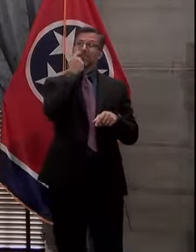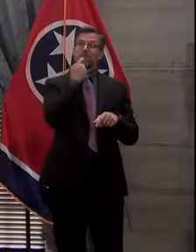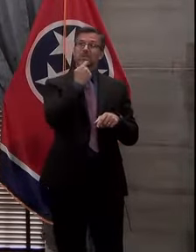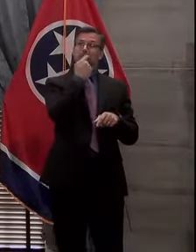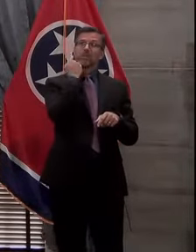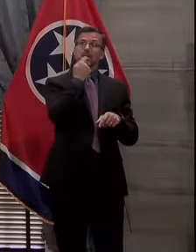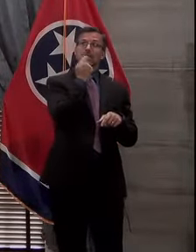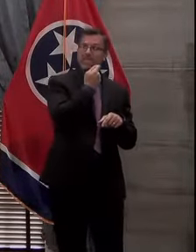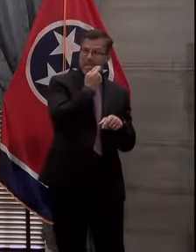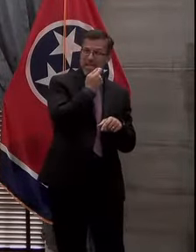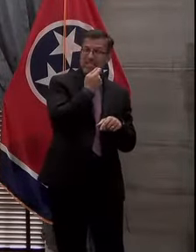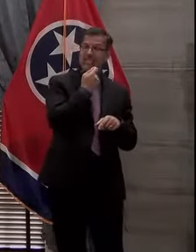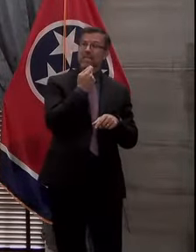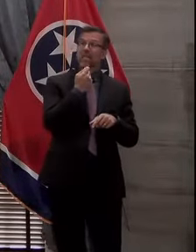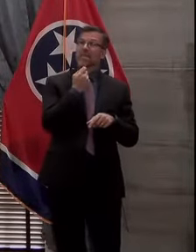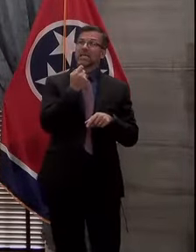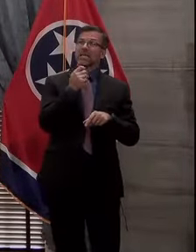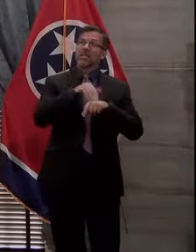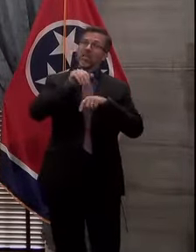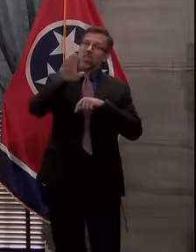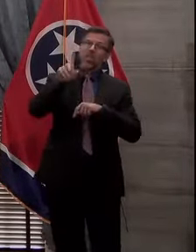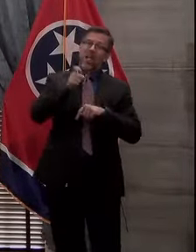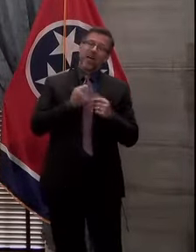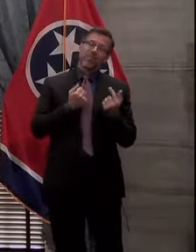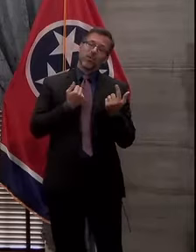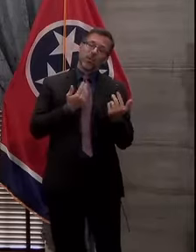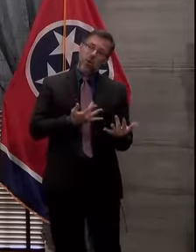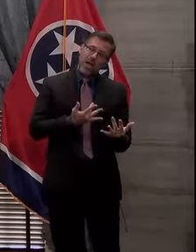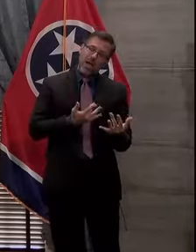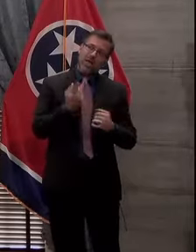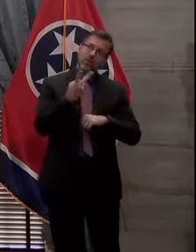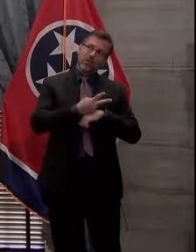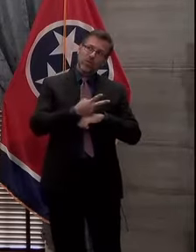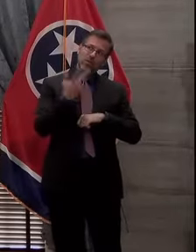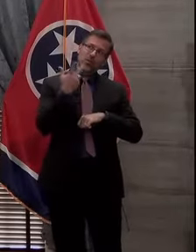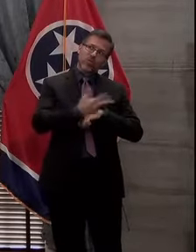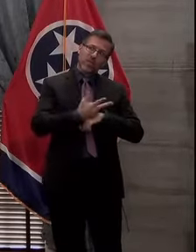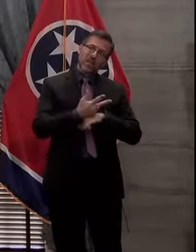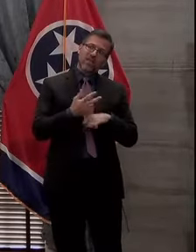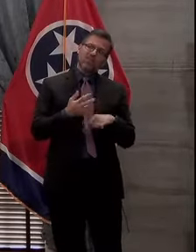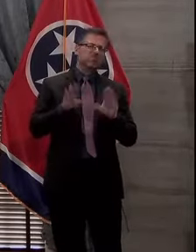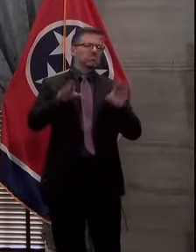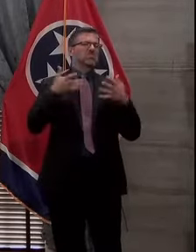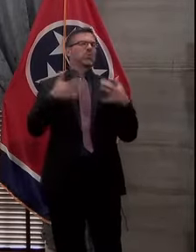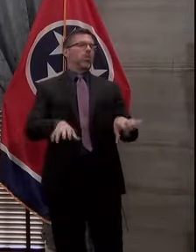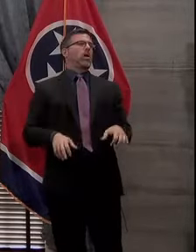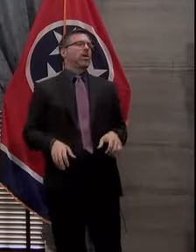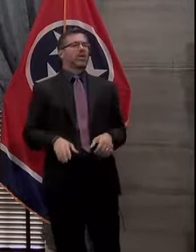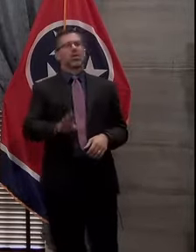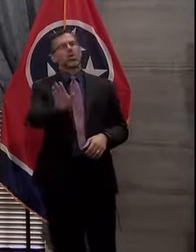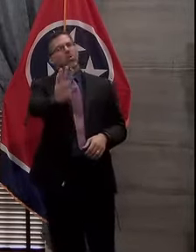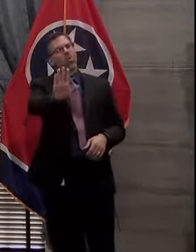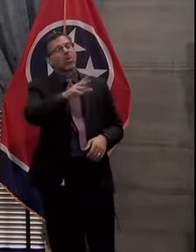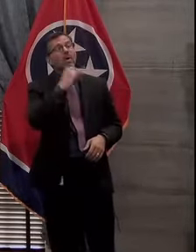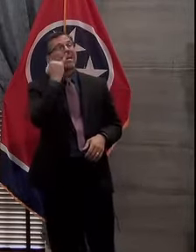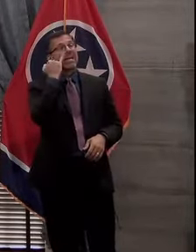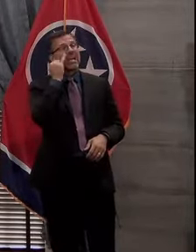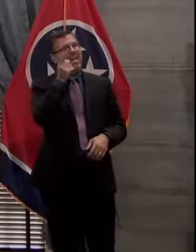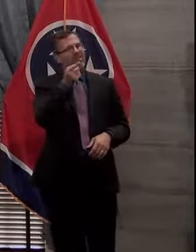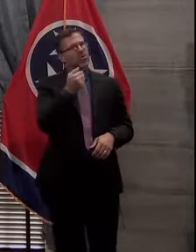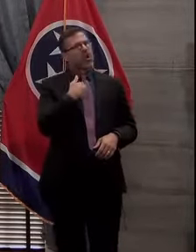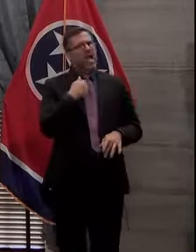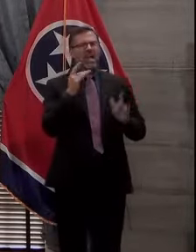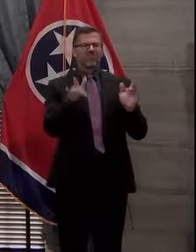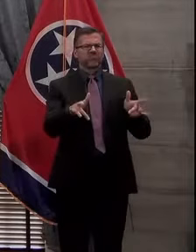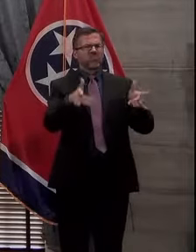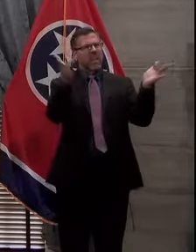not specific to Tennessee, it's happening nationally. But my fear is that some people are having some symptoms, perhaps even mild, and